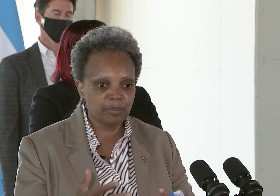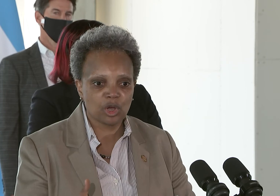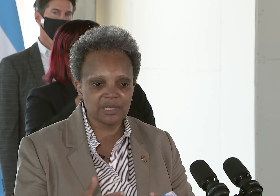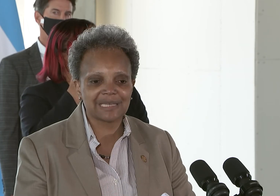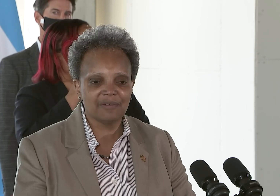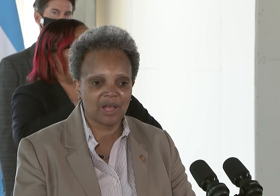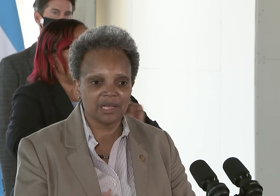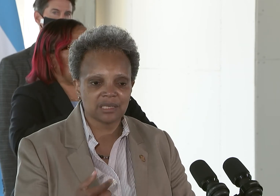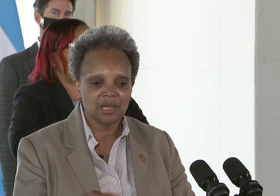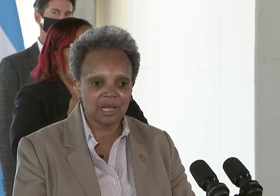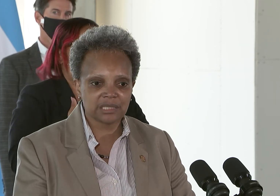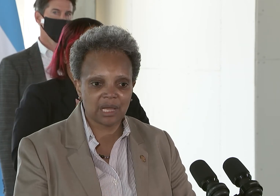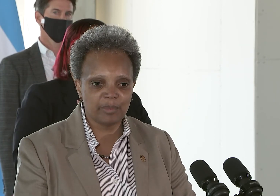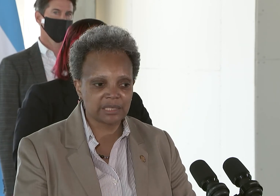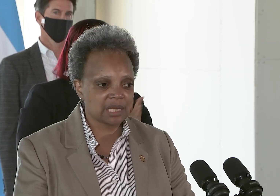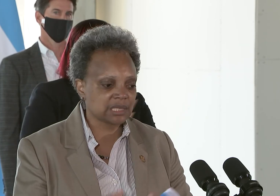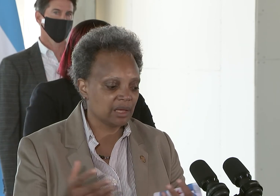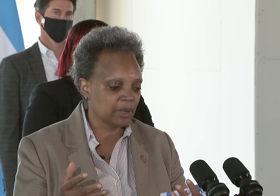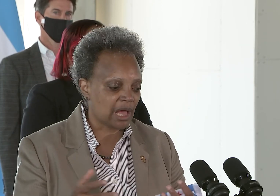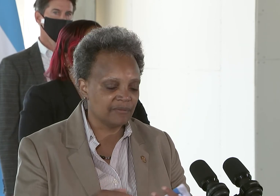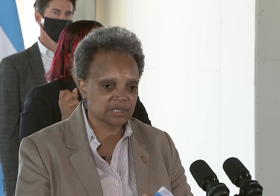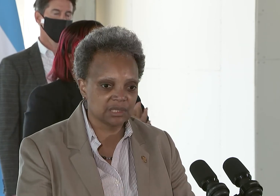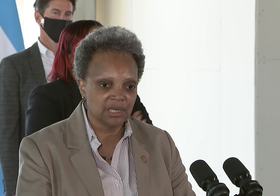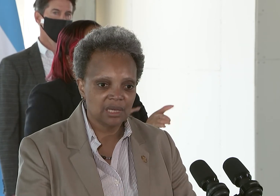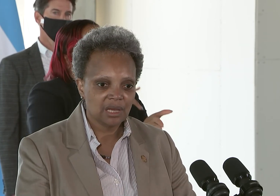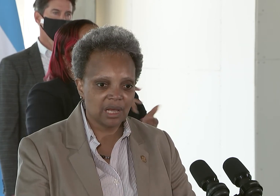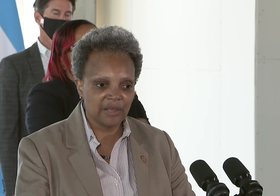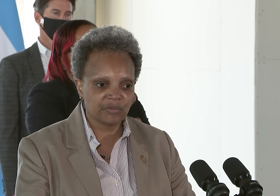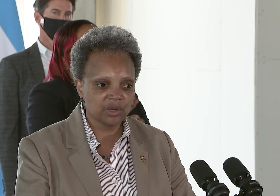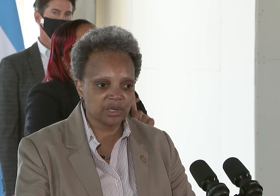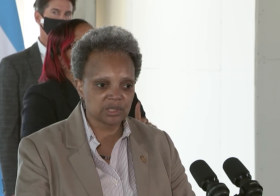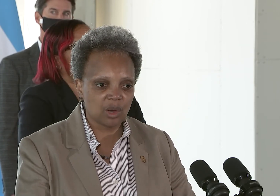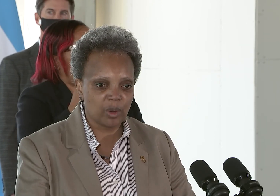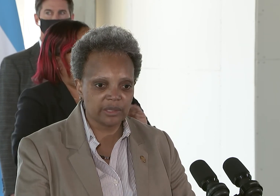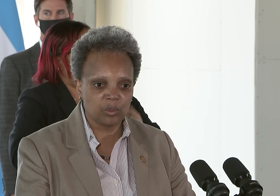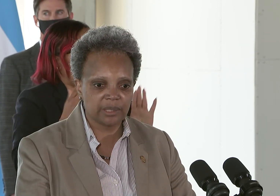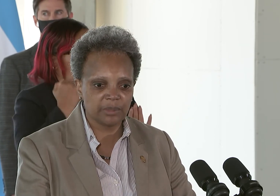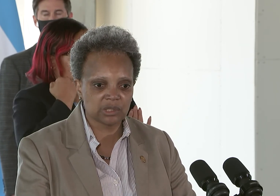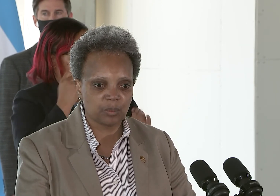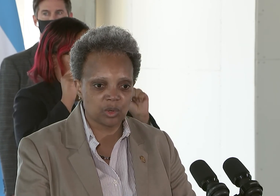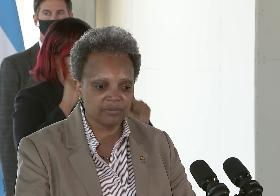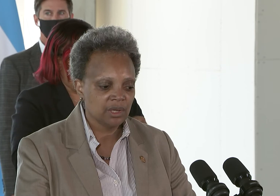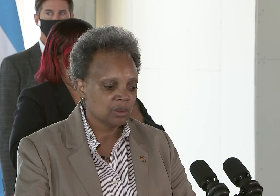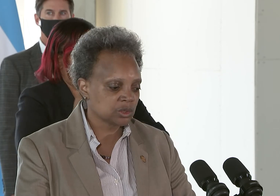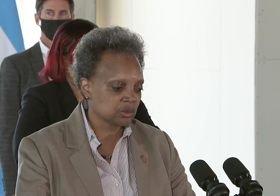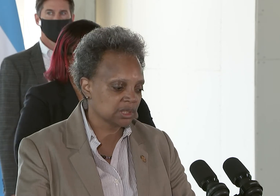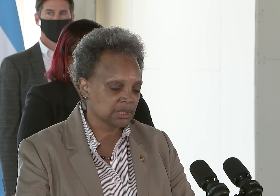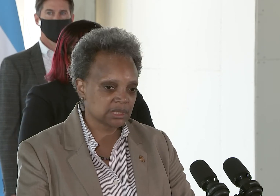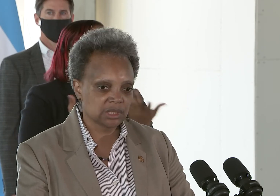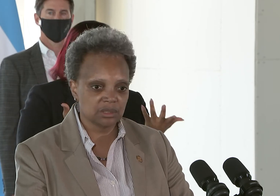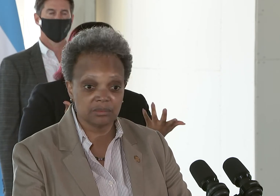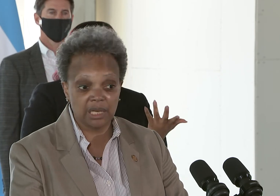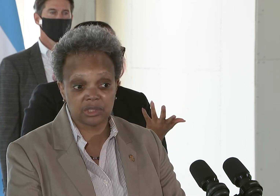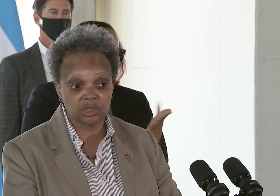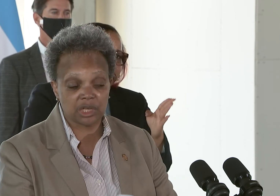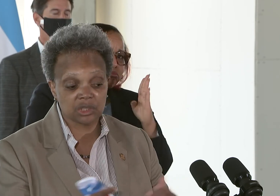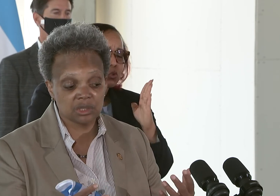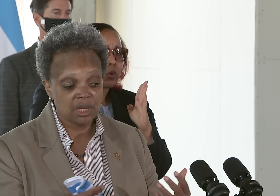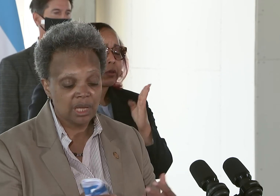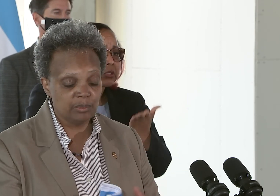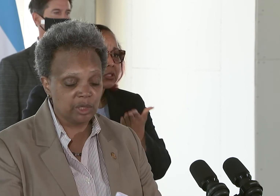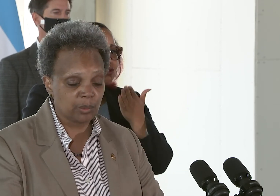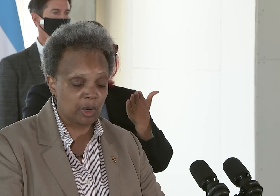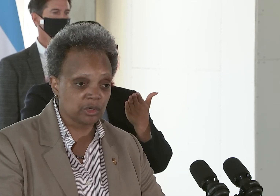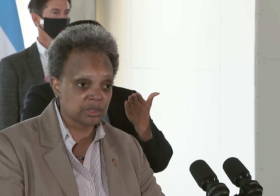think people are incentivized to come back downtown, but obviously if there is a way that we can be supportive, we'll certainly listen to any